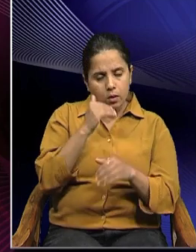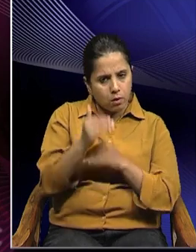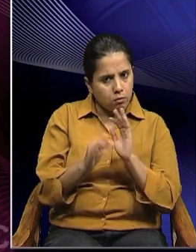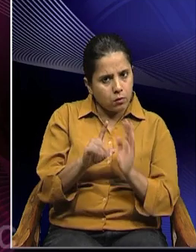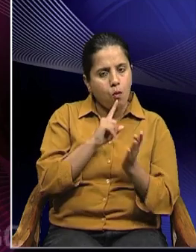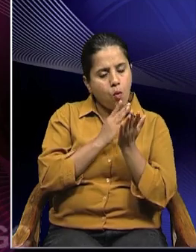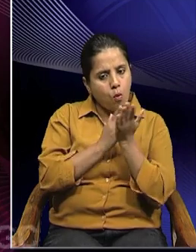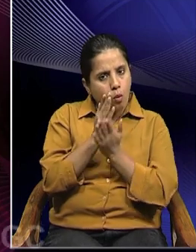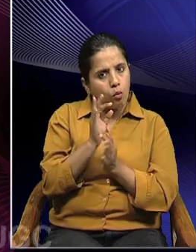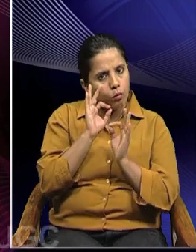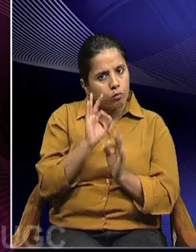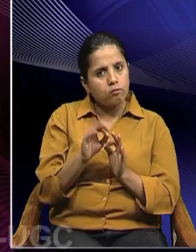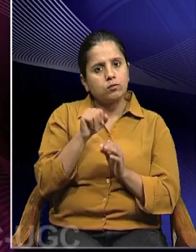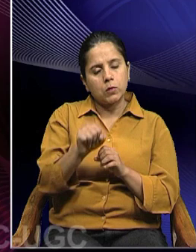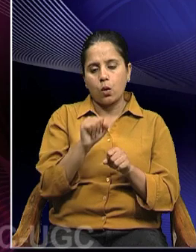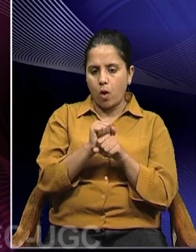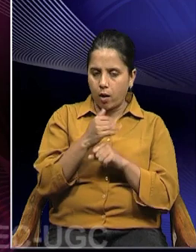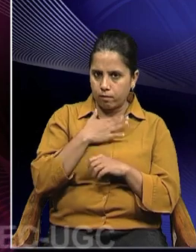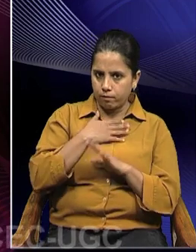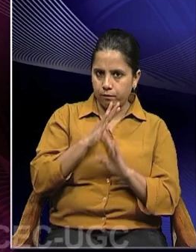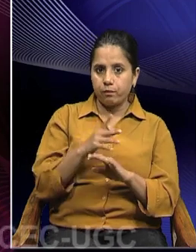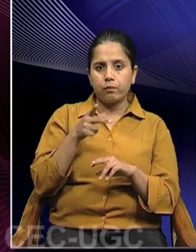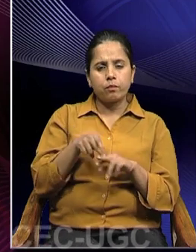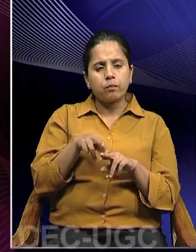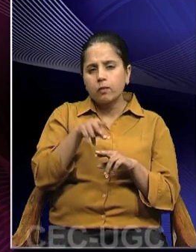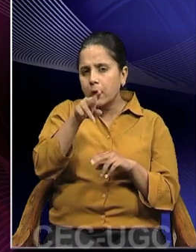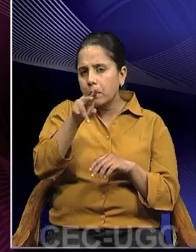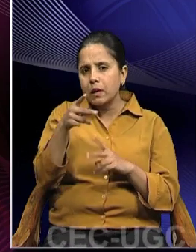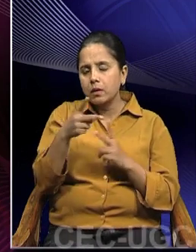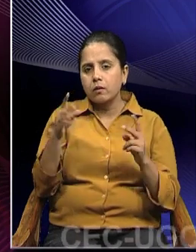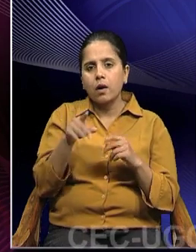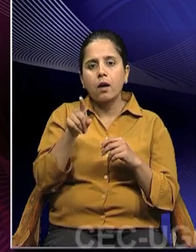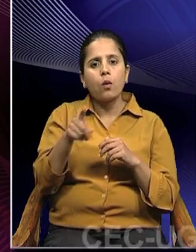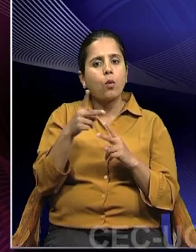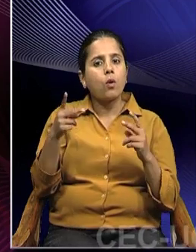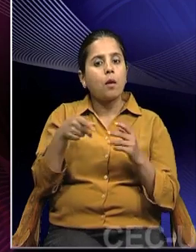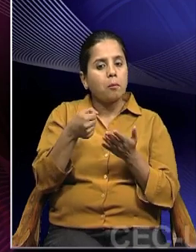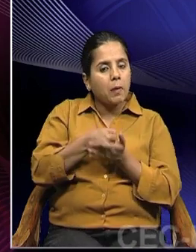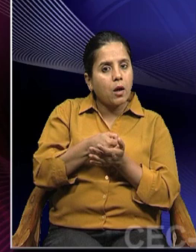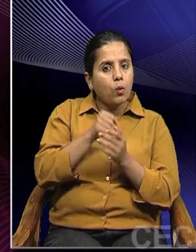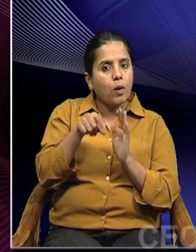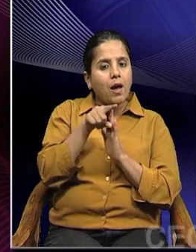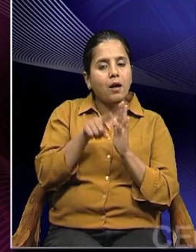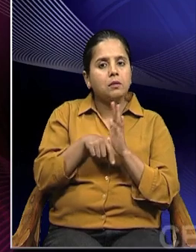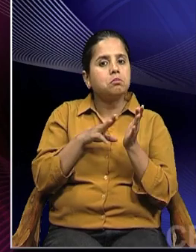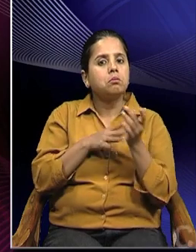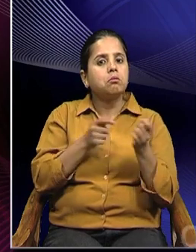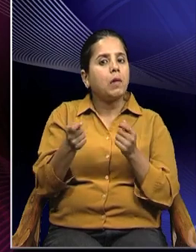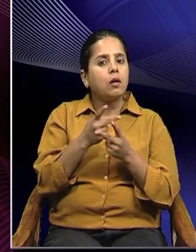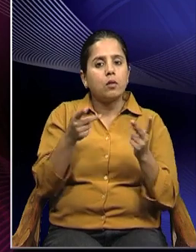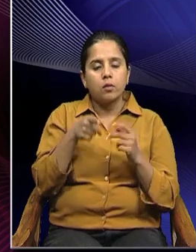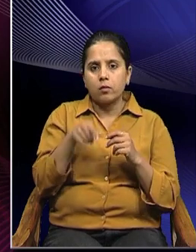and follow the dharma. When we interpret it in contemporary context, the basics of ethical management